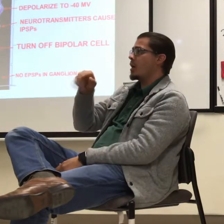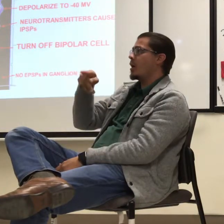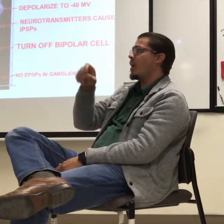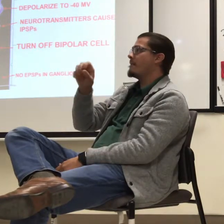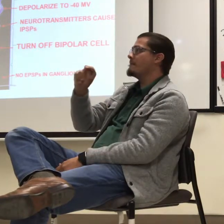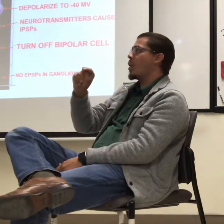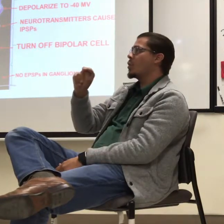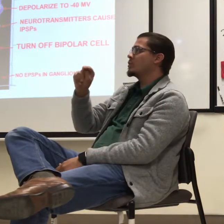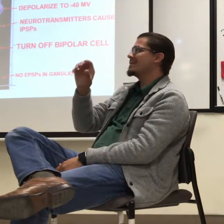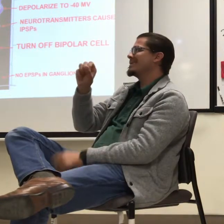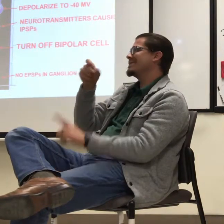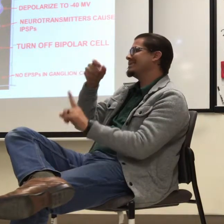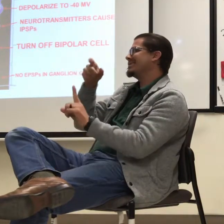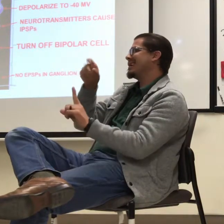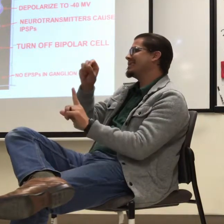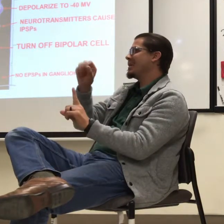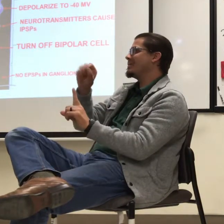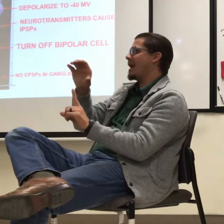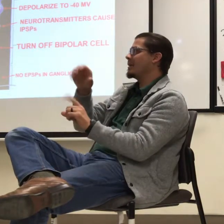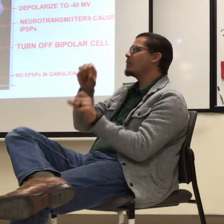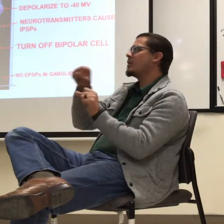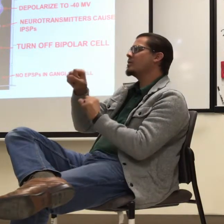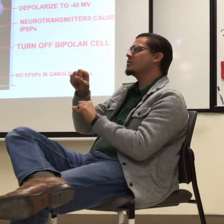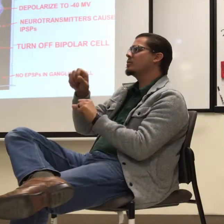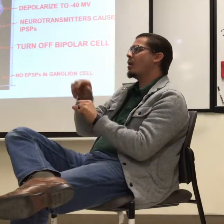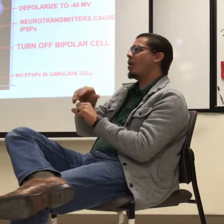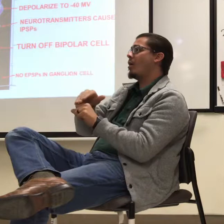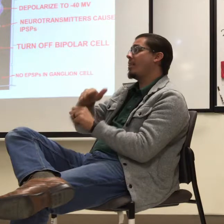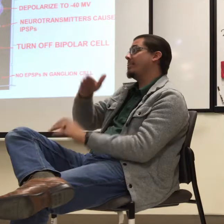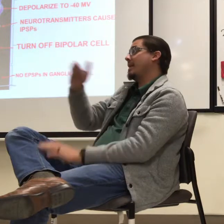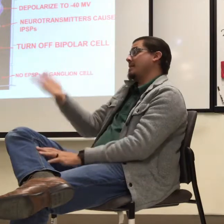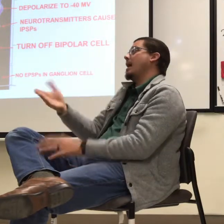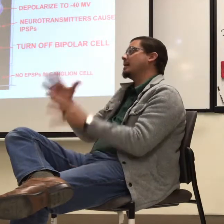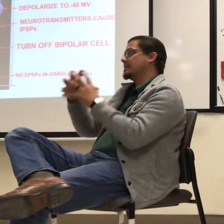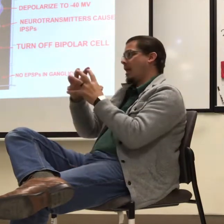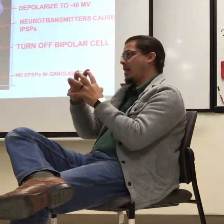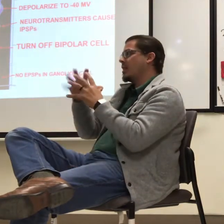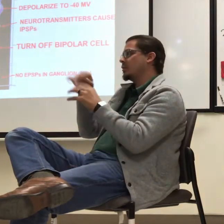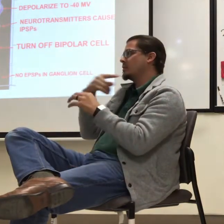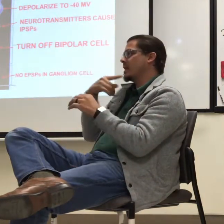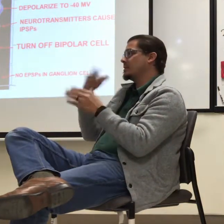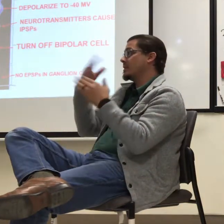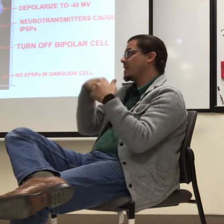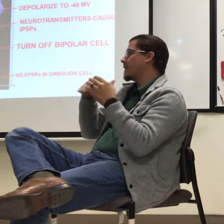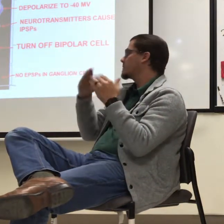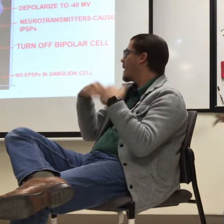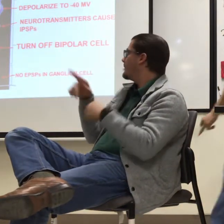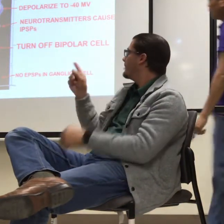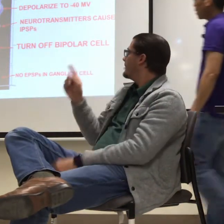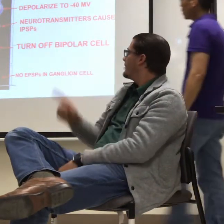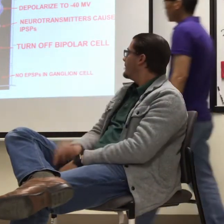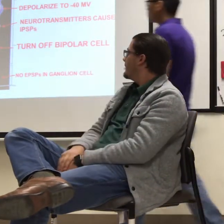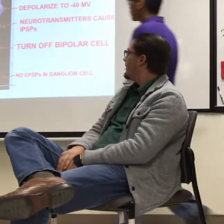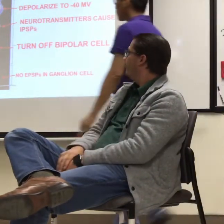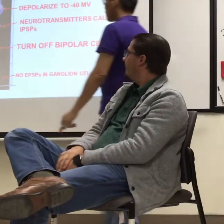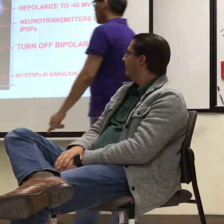postsynaptic potential on the next cell, the bipolar cell. That's what it says in the next step.